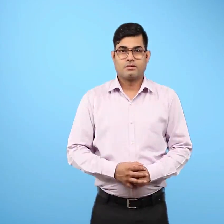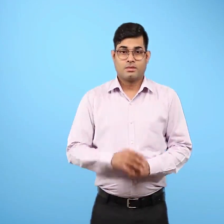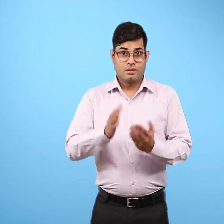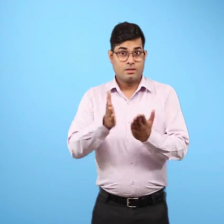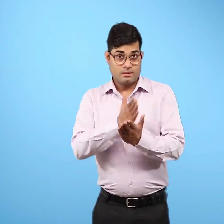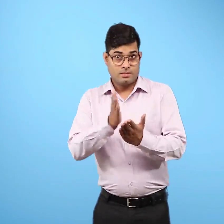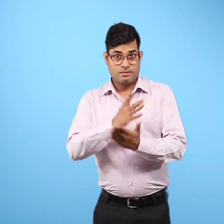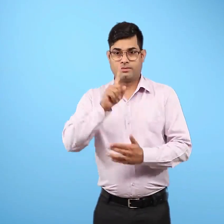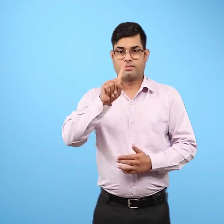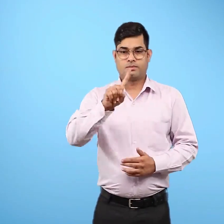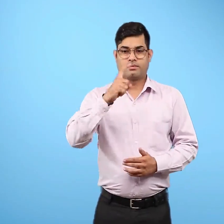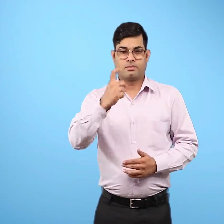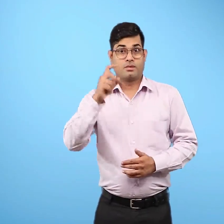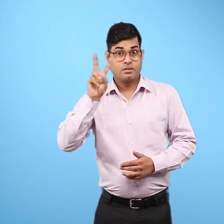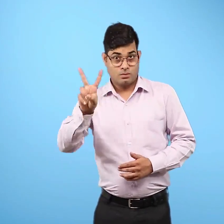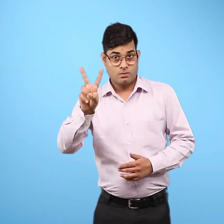Page 172.